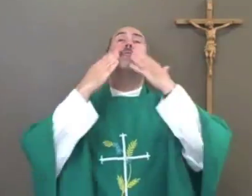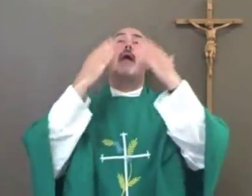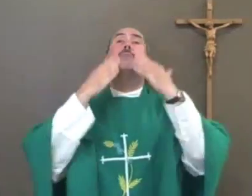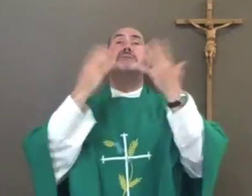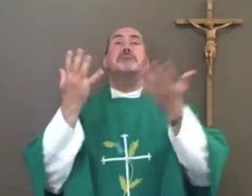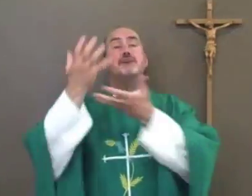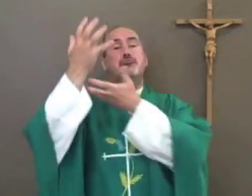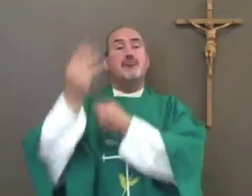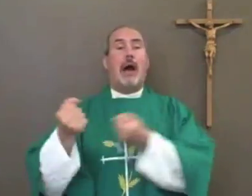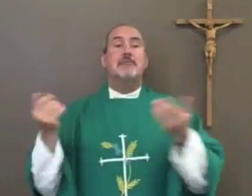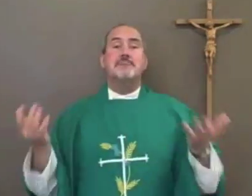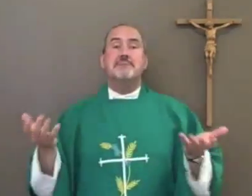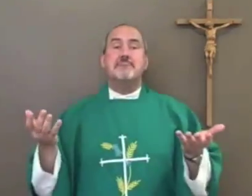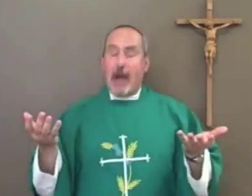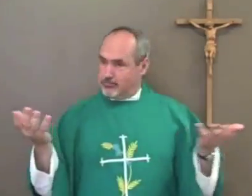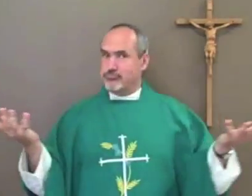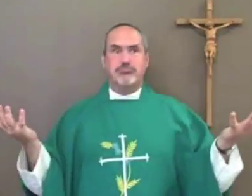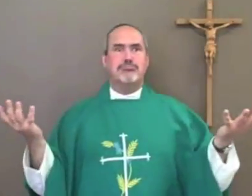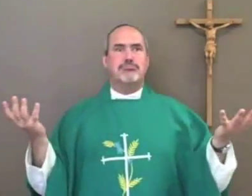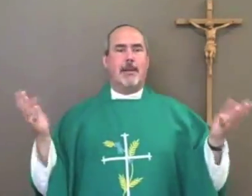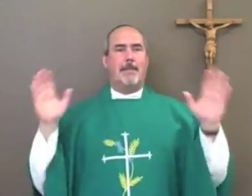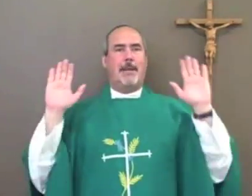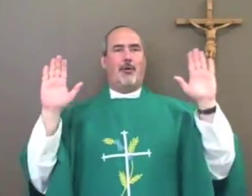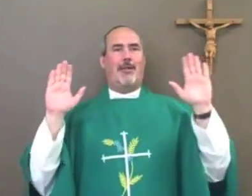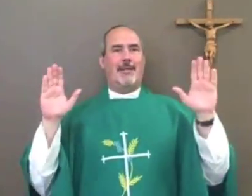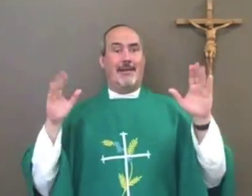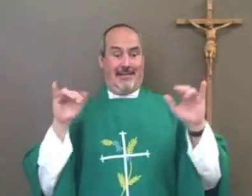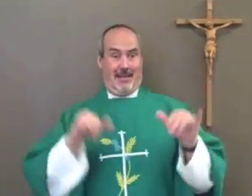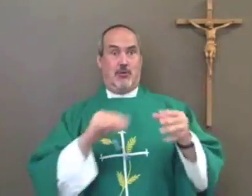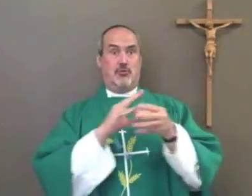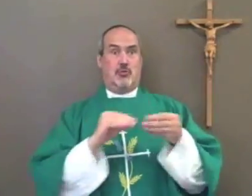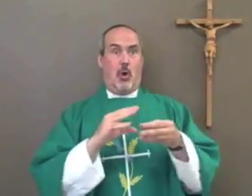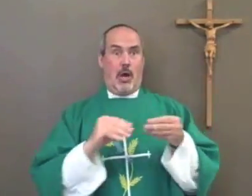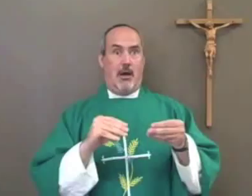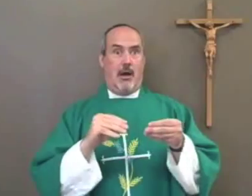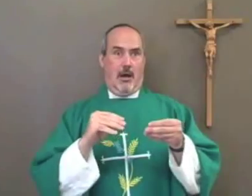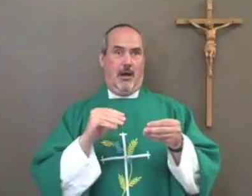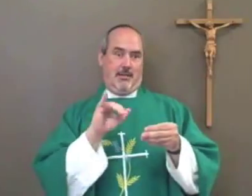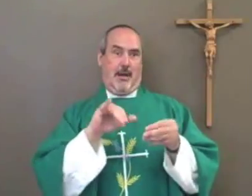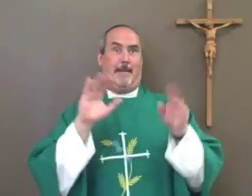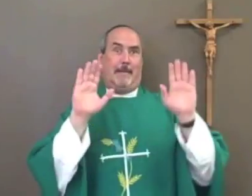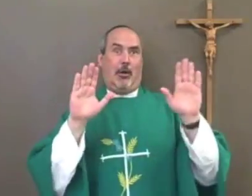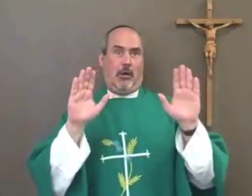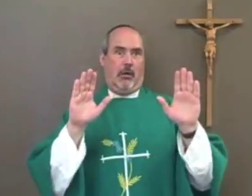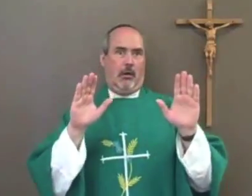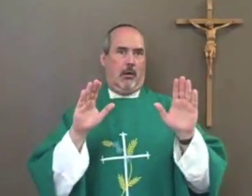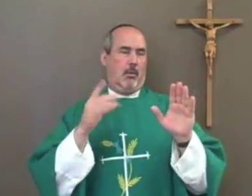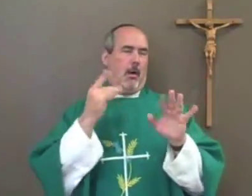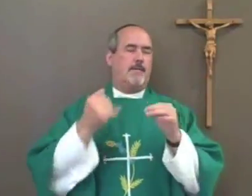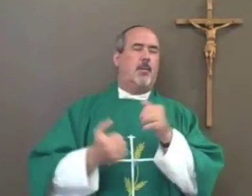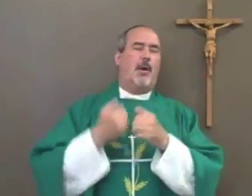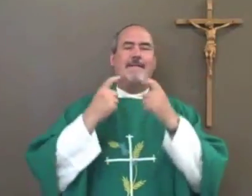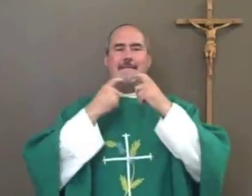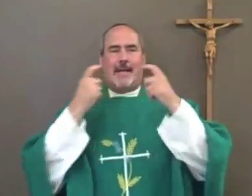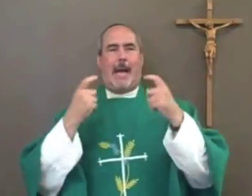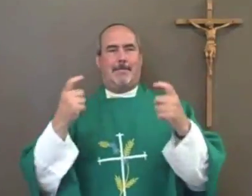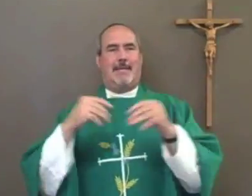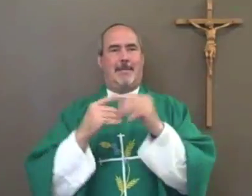He thanked God, he trusted him, and a miracle happened. That story is a miracle, and it's one of the